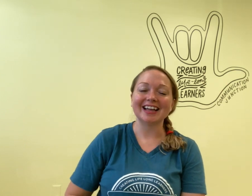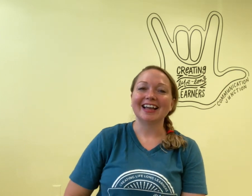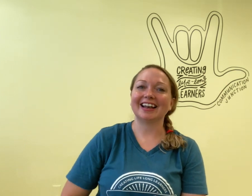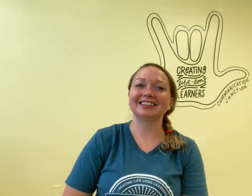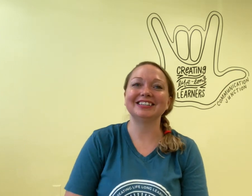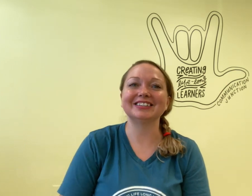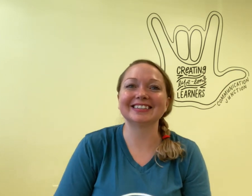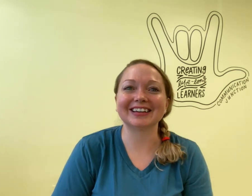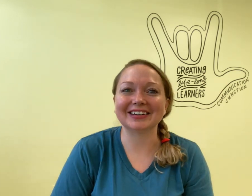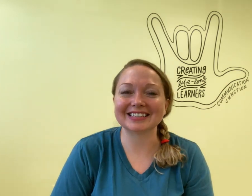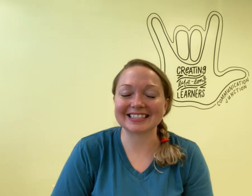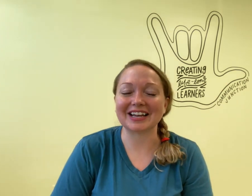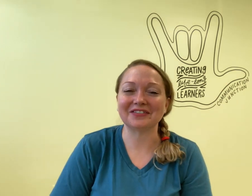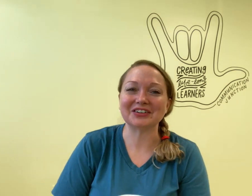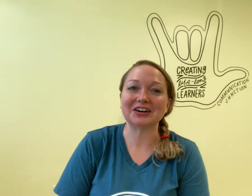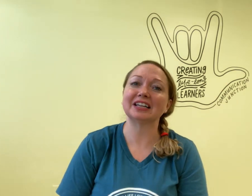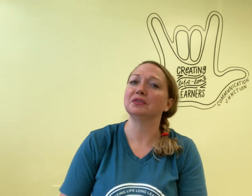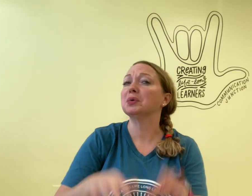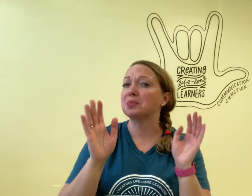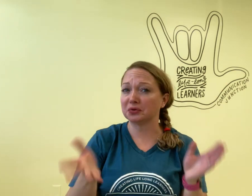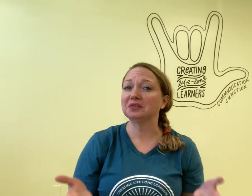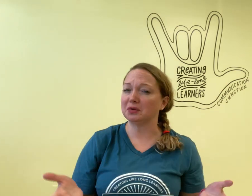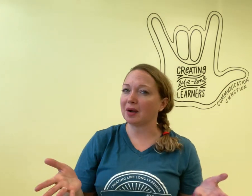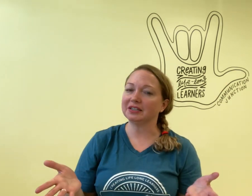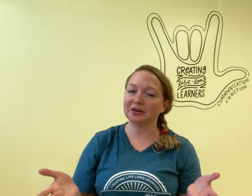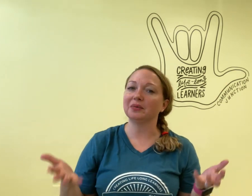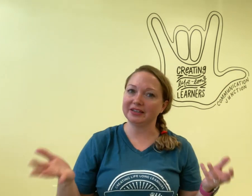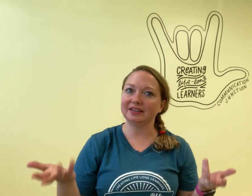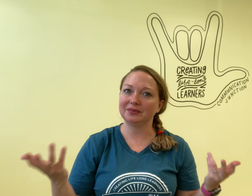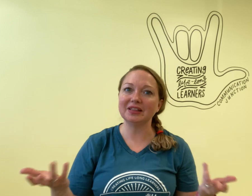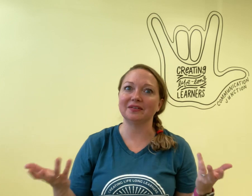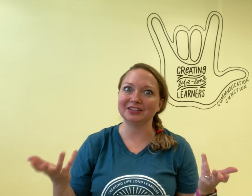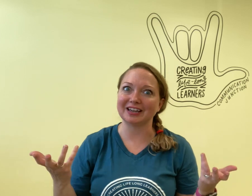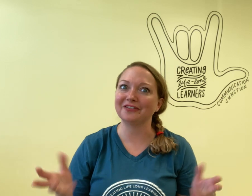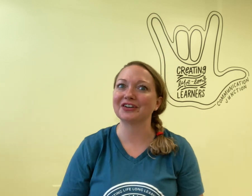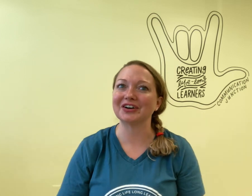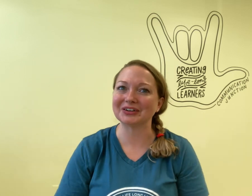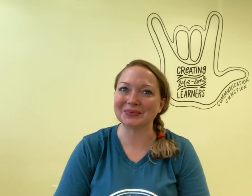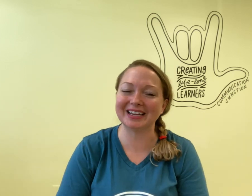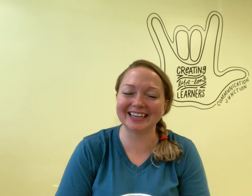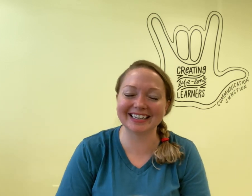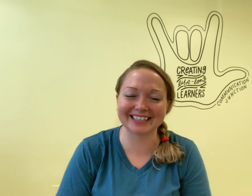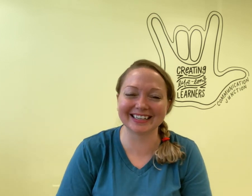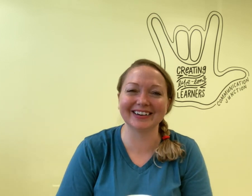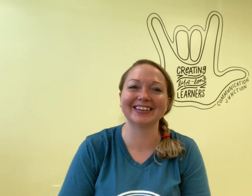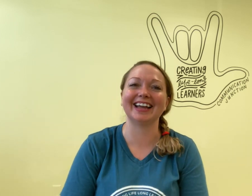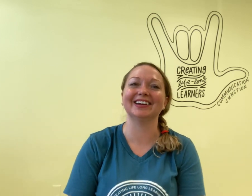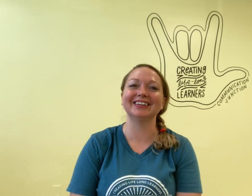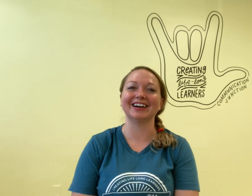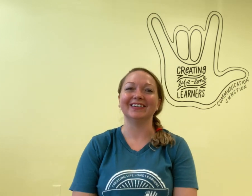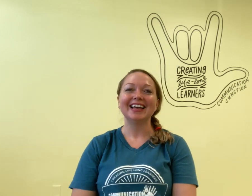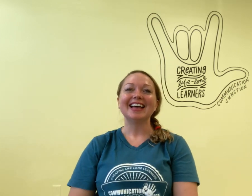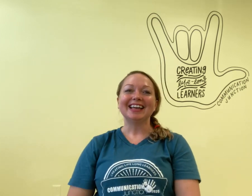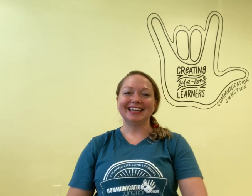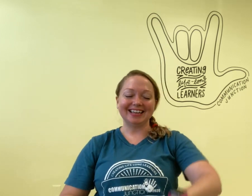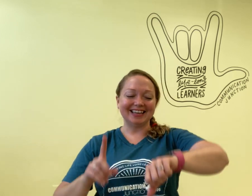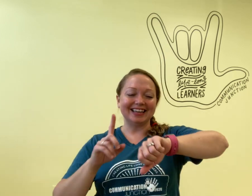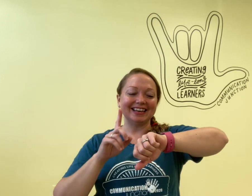I'll teach you the song, The Sign for Dog, even though most of you probably know it. We love The Sign for Dog, don't we? Okay, here we go. It